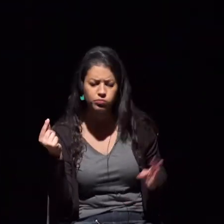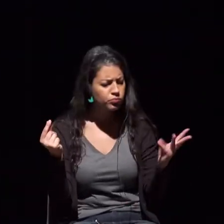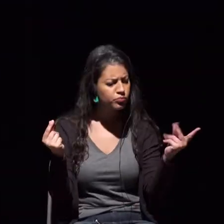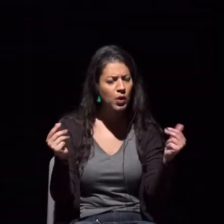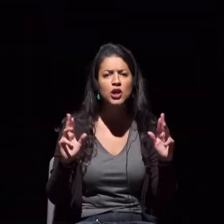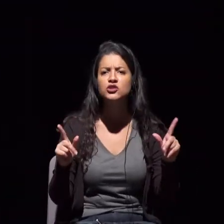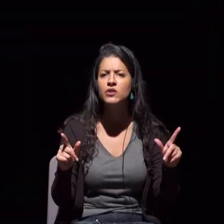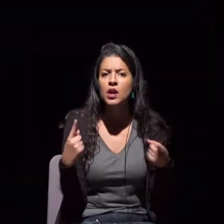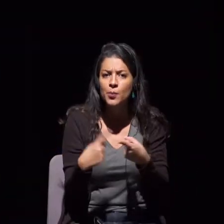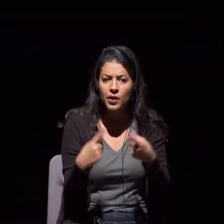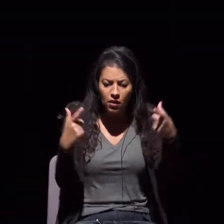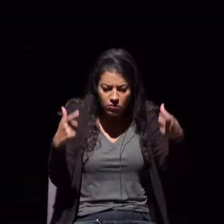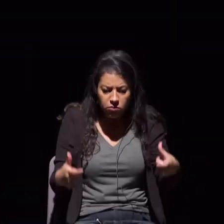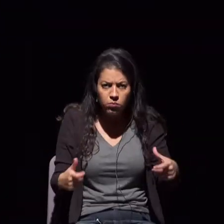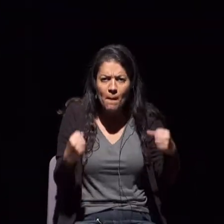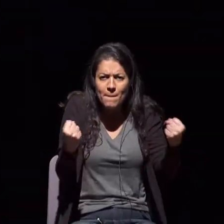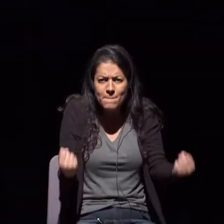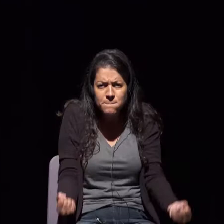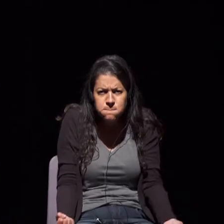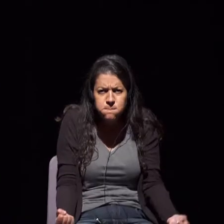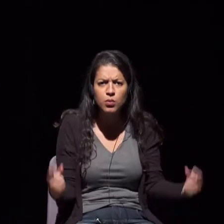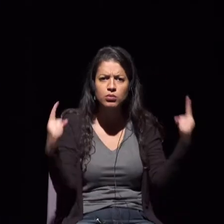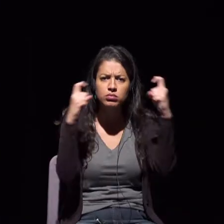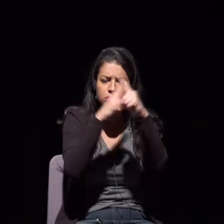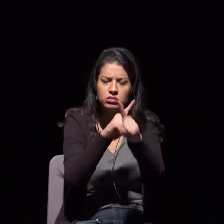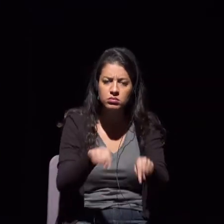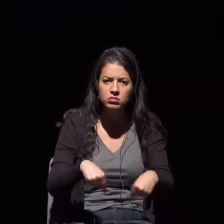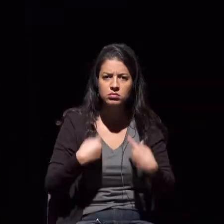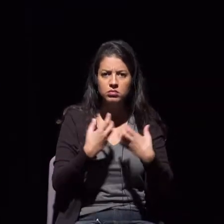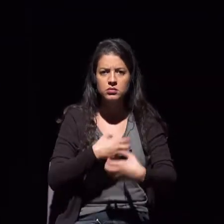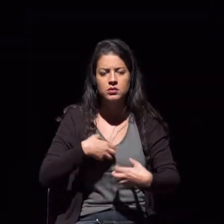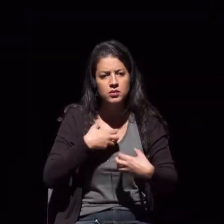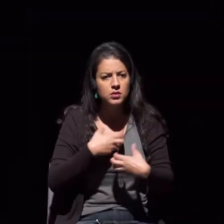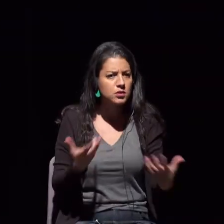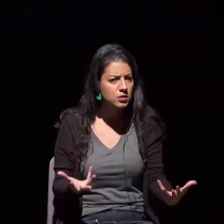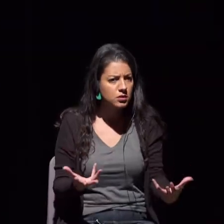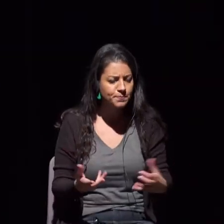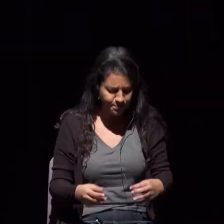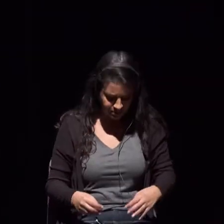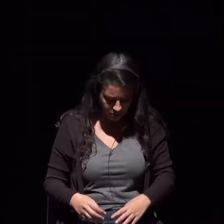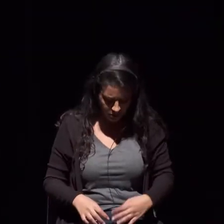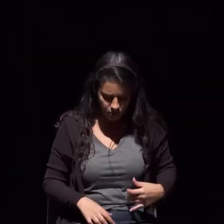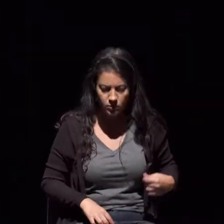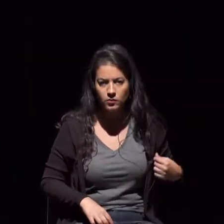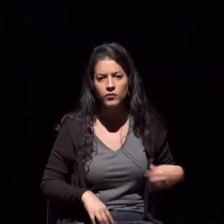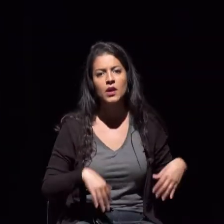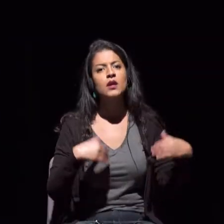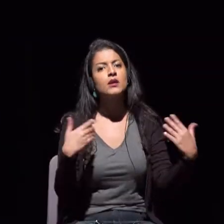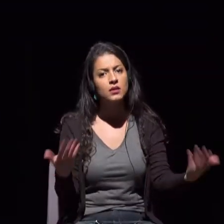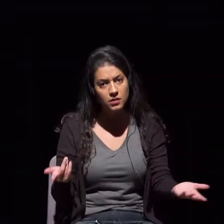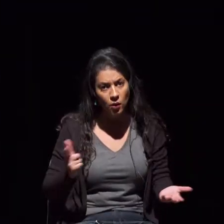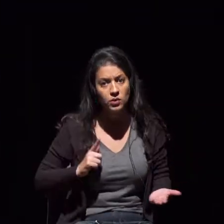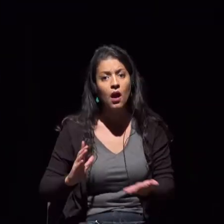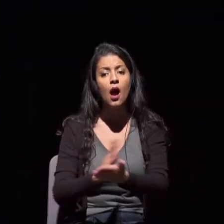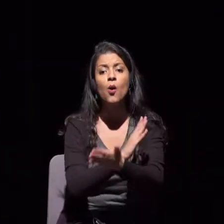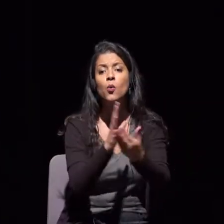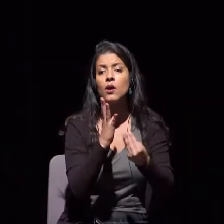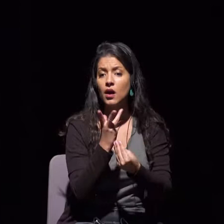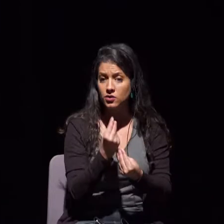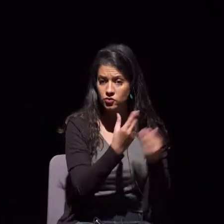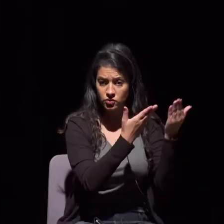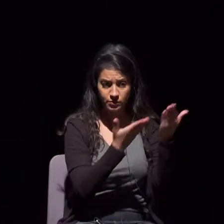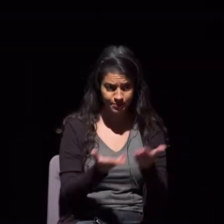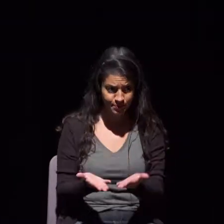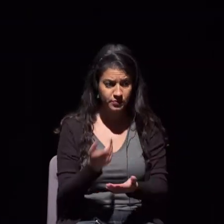loaded and so provocative? And so the artist I brought, the one on my right, is a local artist living